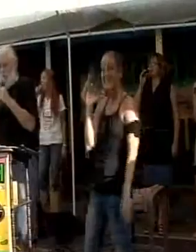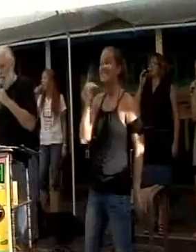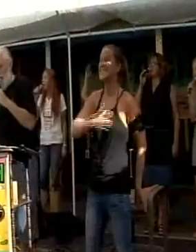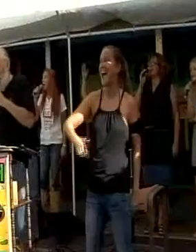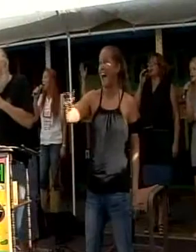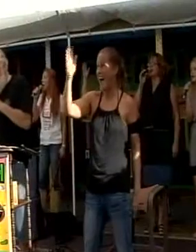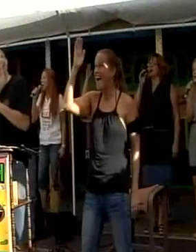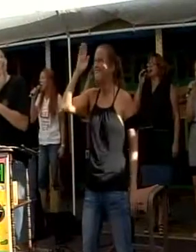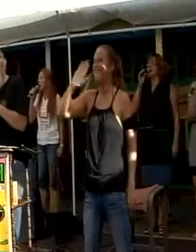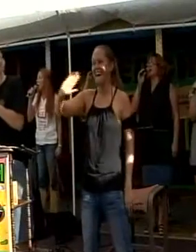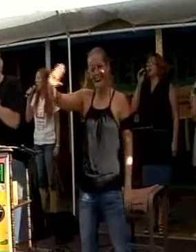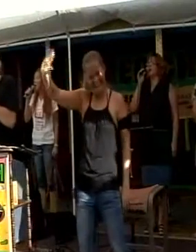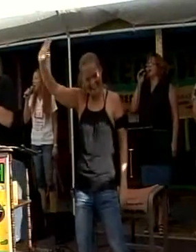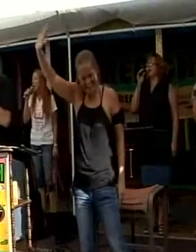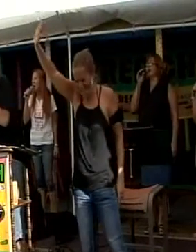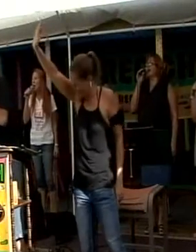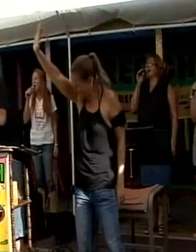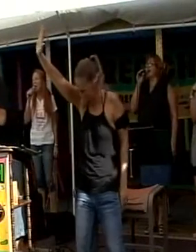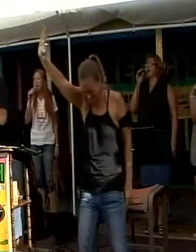great is our